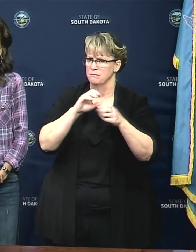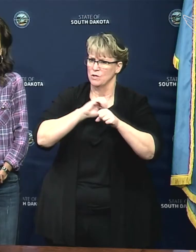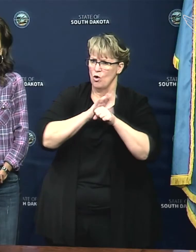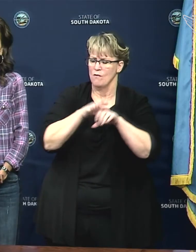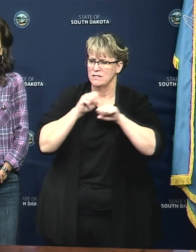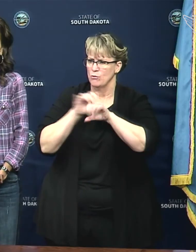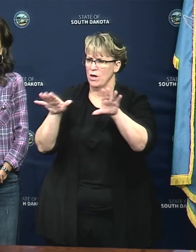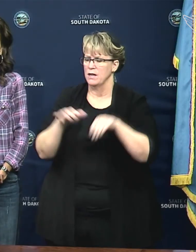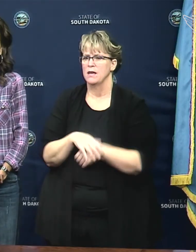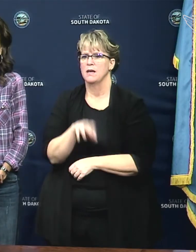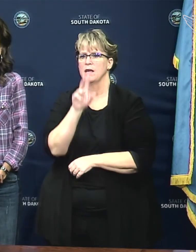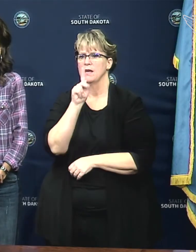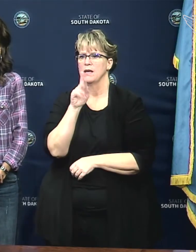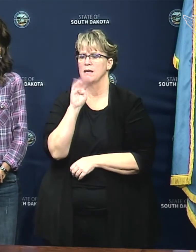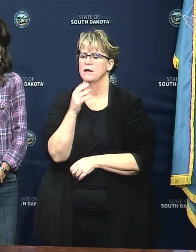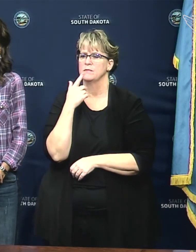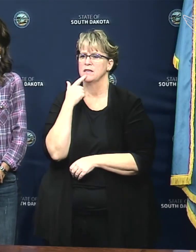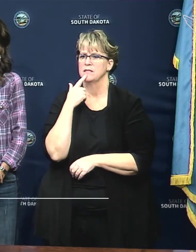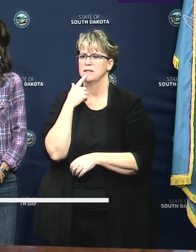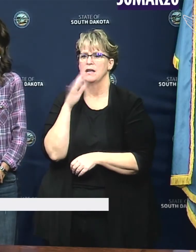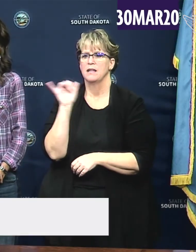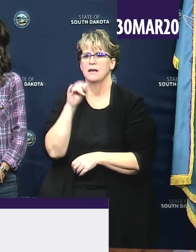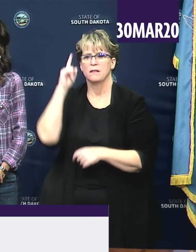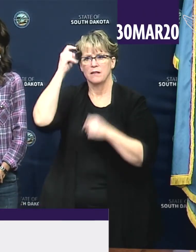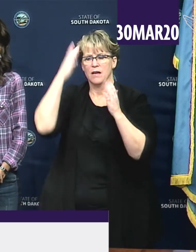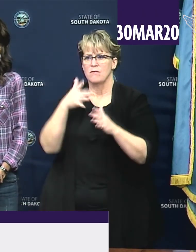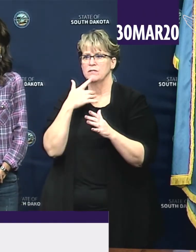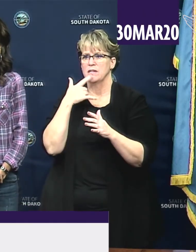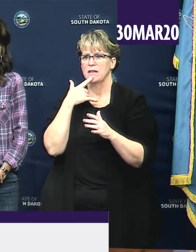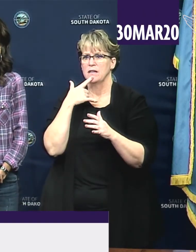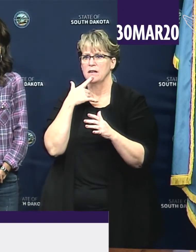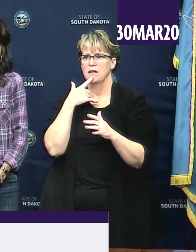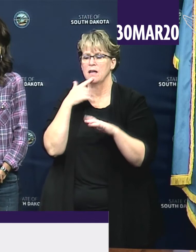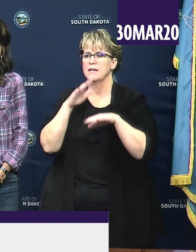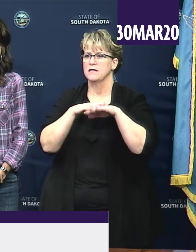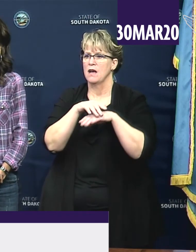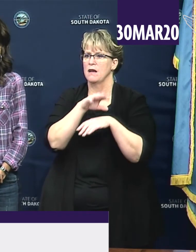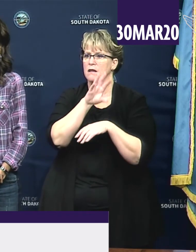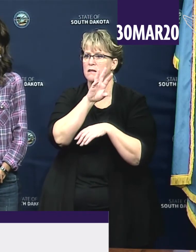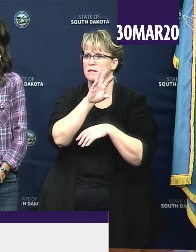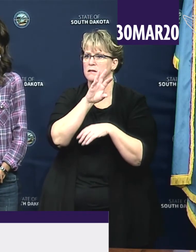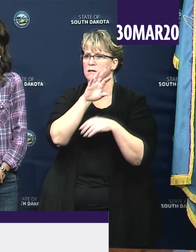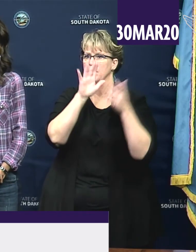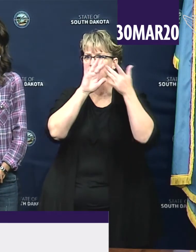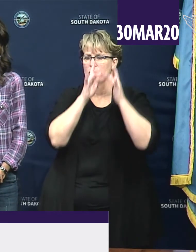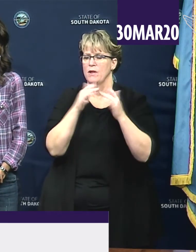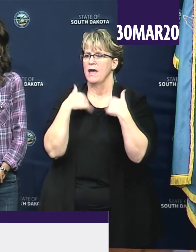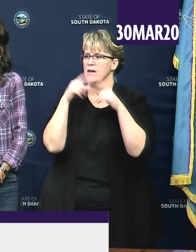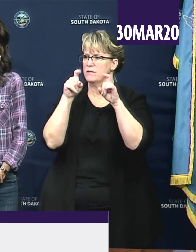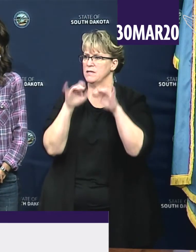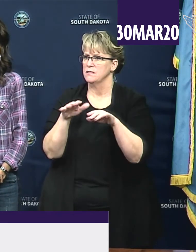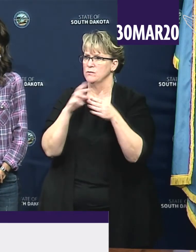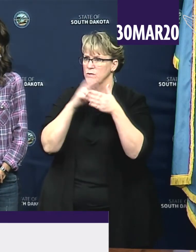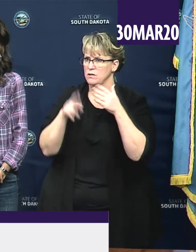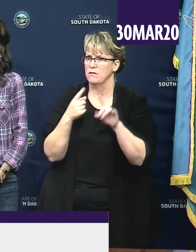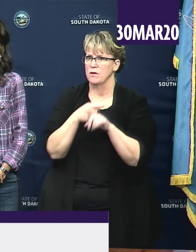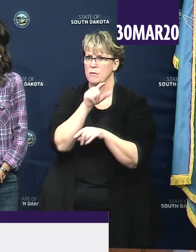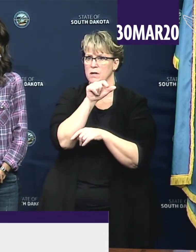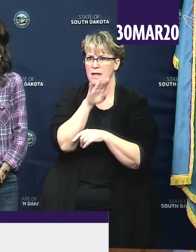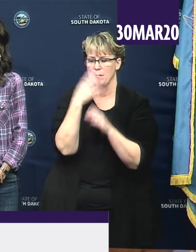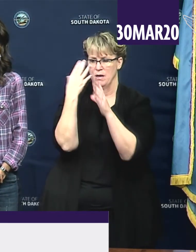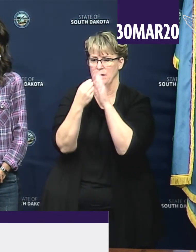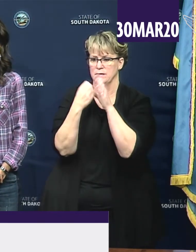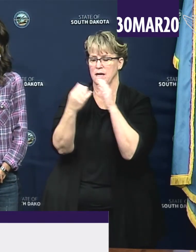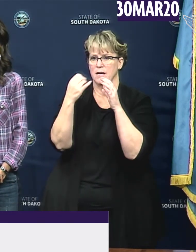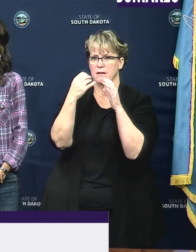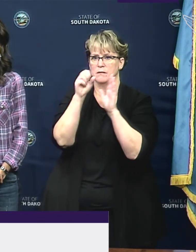traced. Secretary of Health Kim Malmstrom-Rysden says the department is considering how to add the location of recovered patients to data on the state